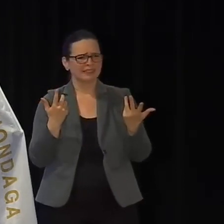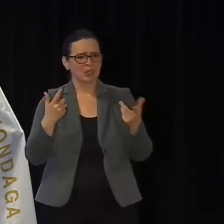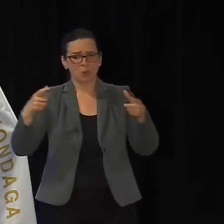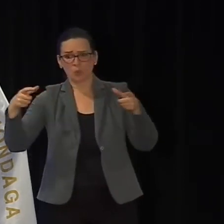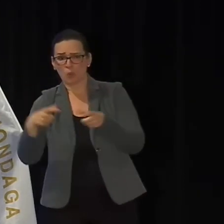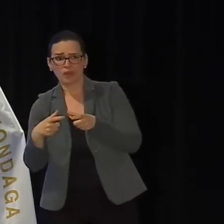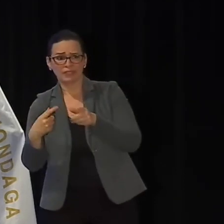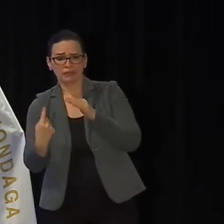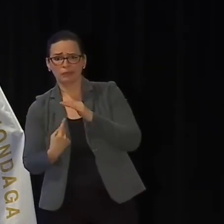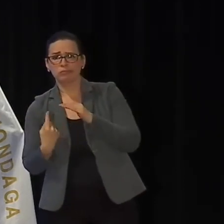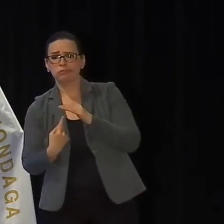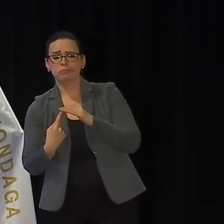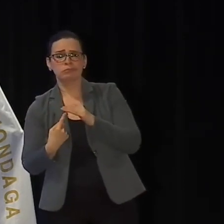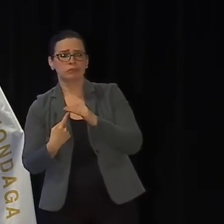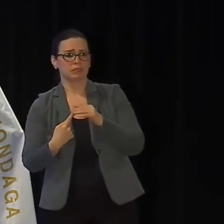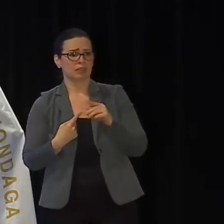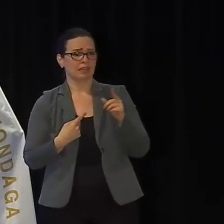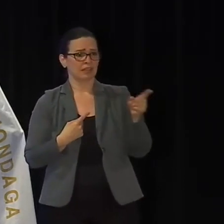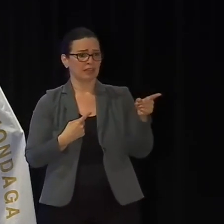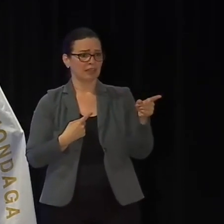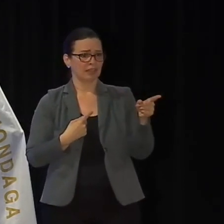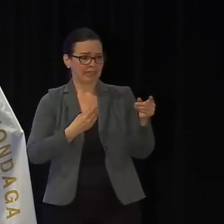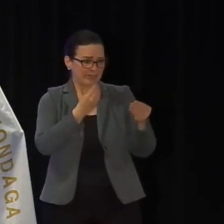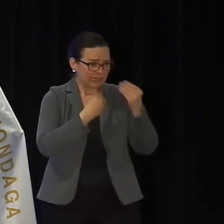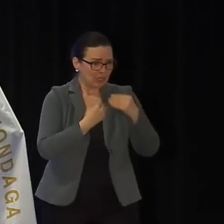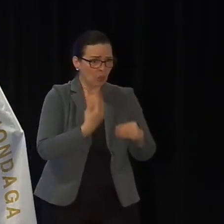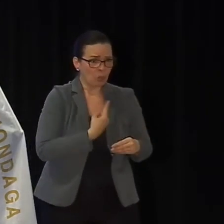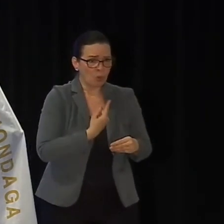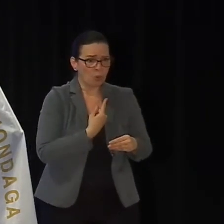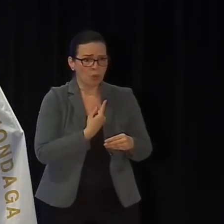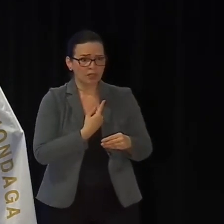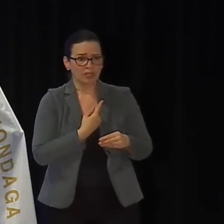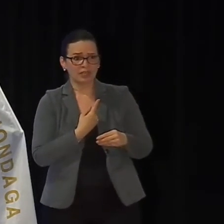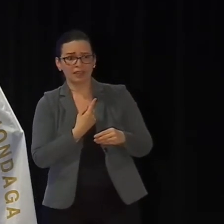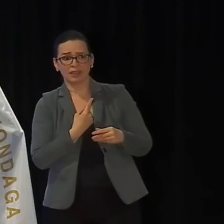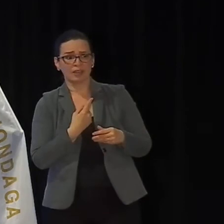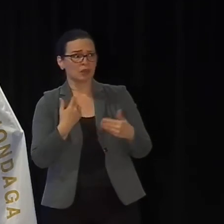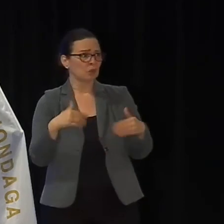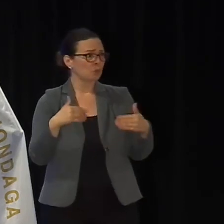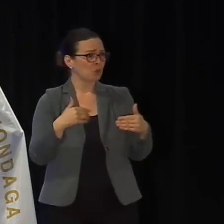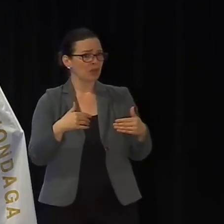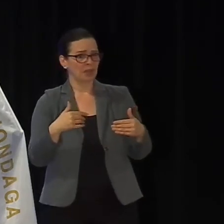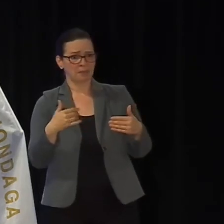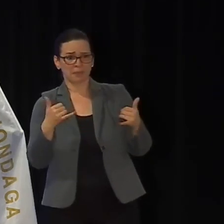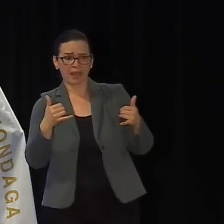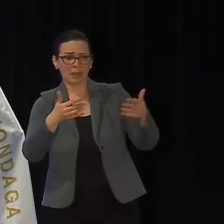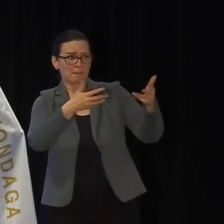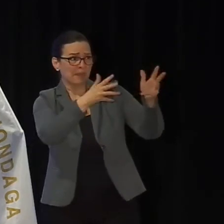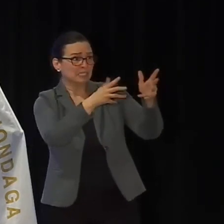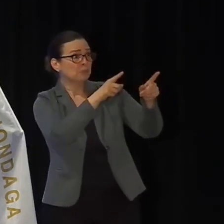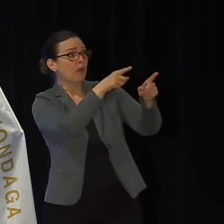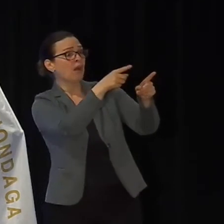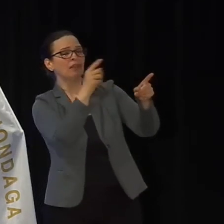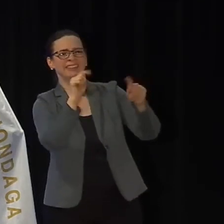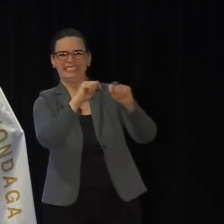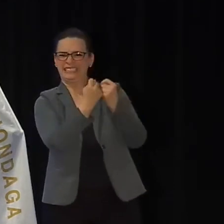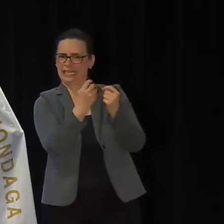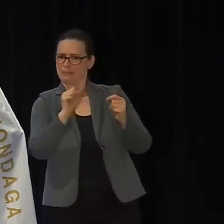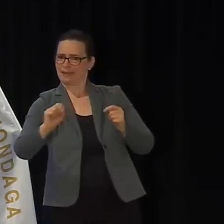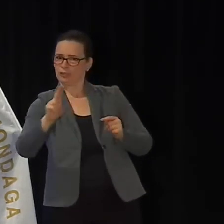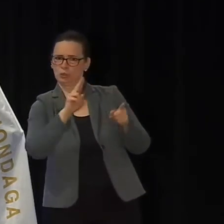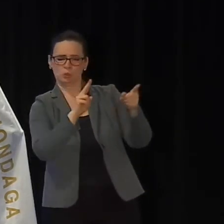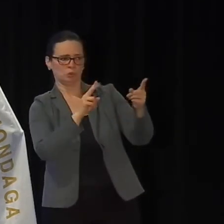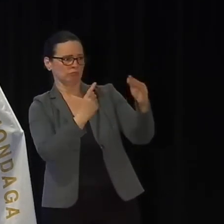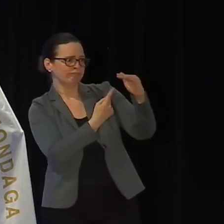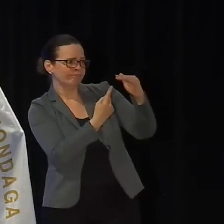other in ways and eat alone and do all these things, because if you get one case in that group, that could lead to various quarantines.